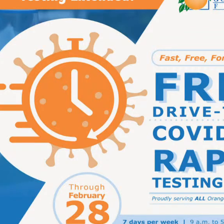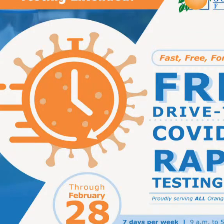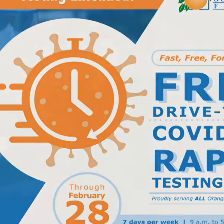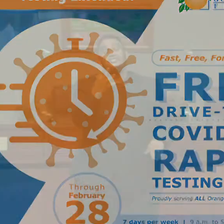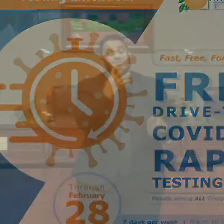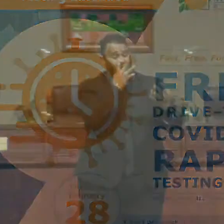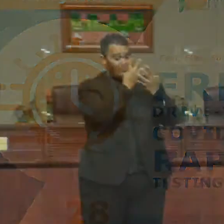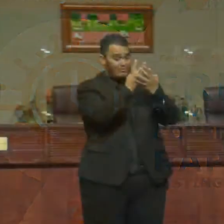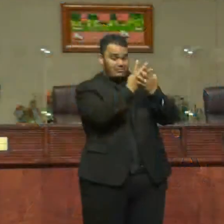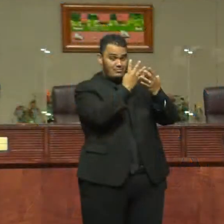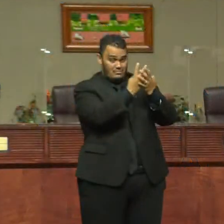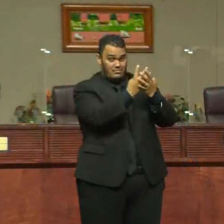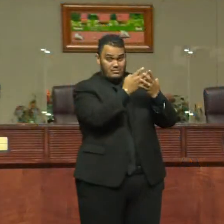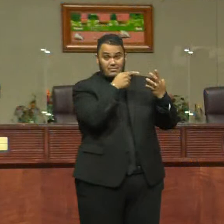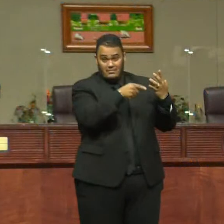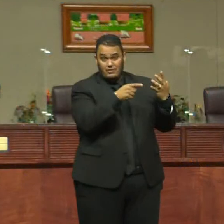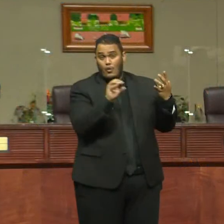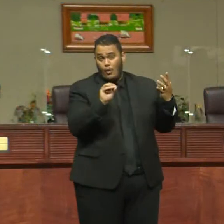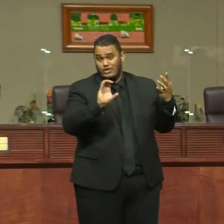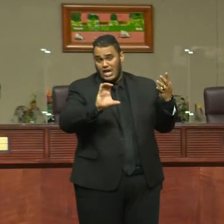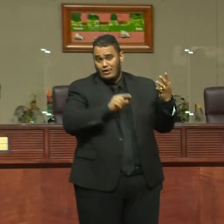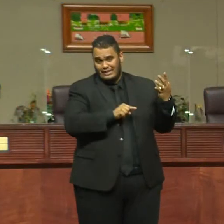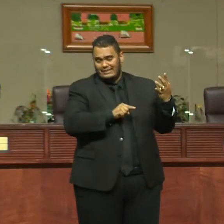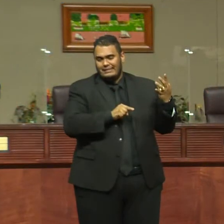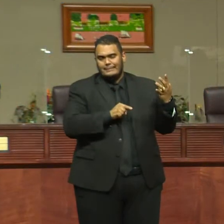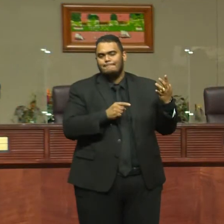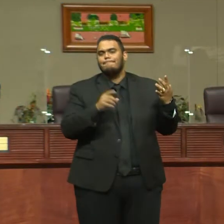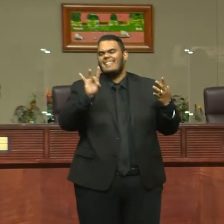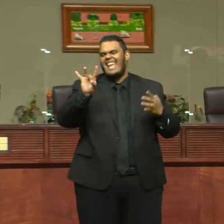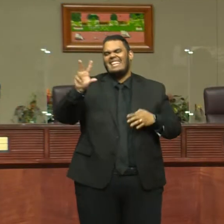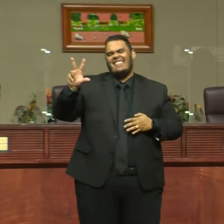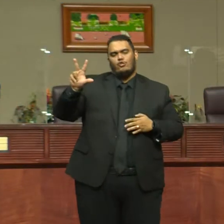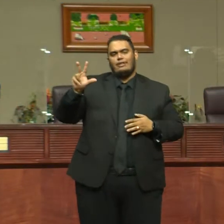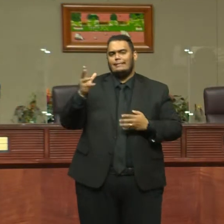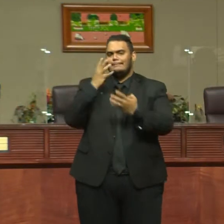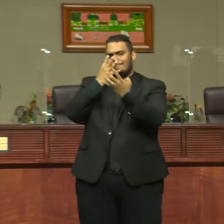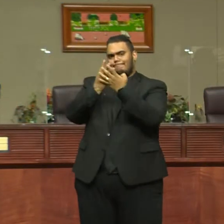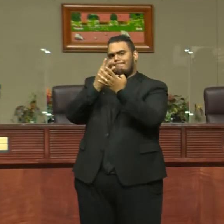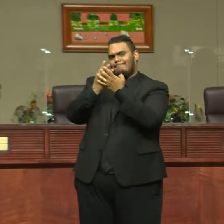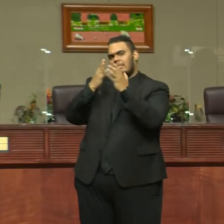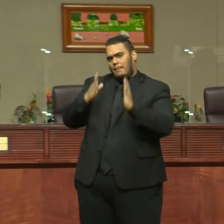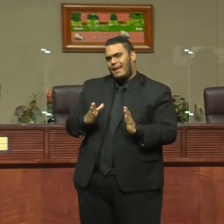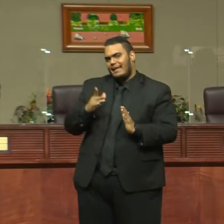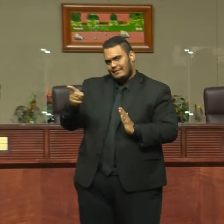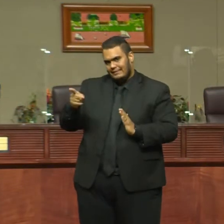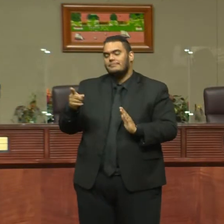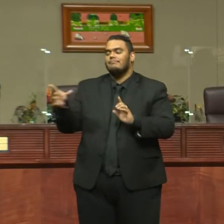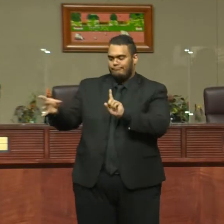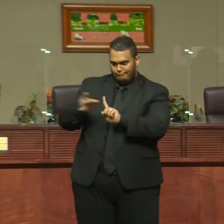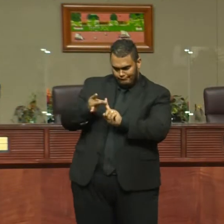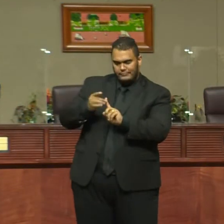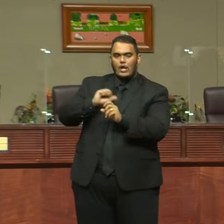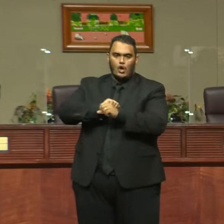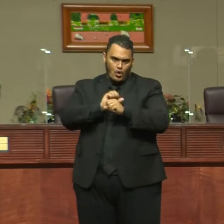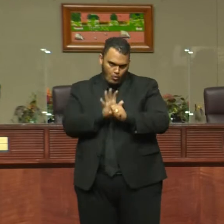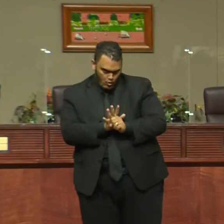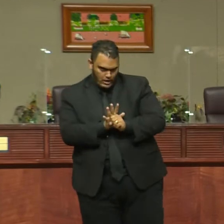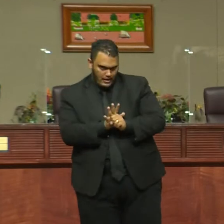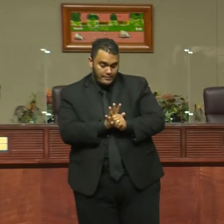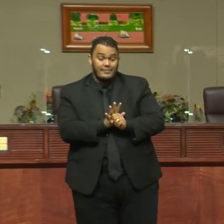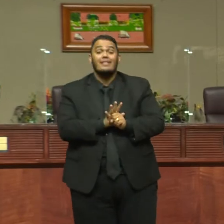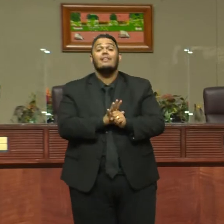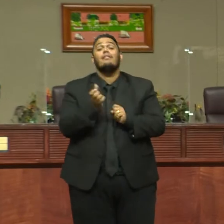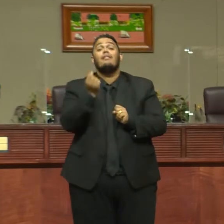tested positive for the coronavirus. Out of the 83 who have tested positive, 68 of the inmates